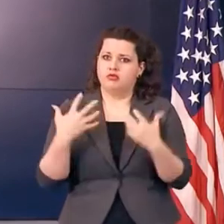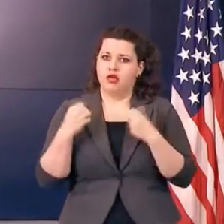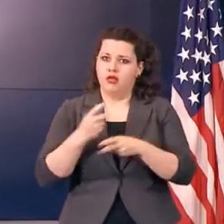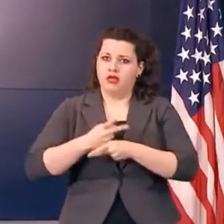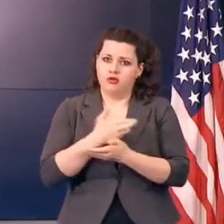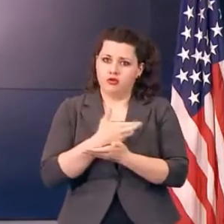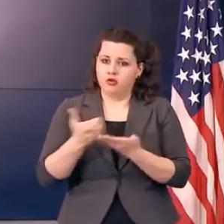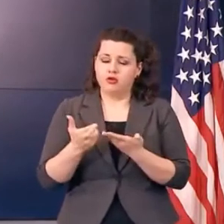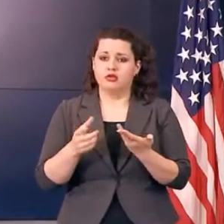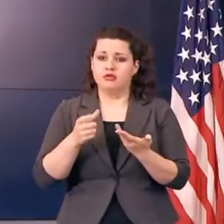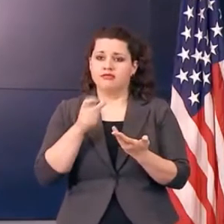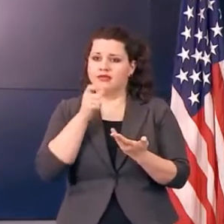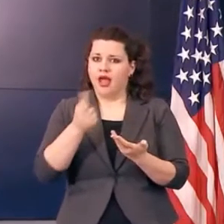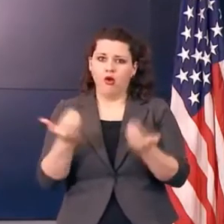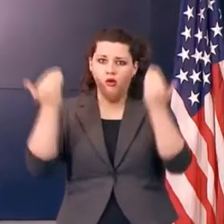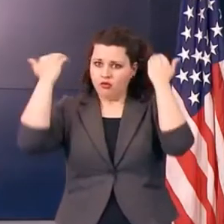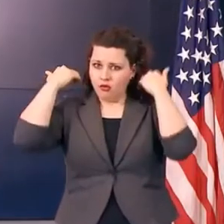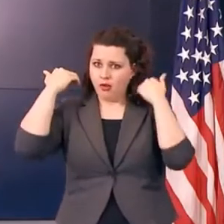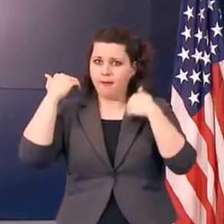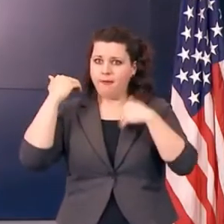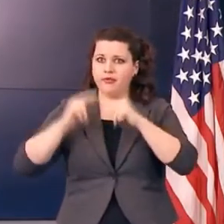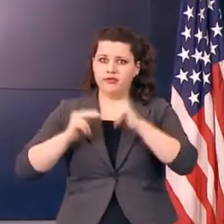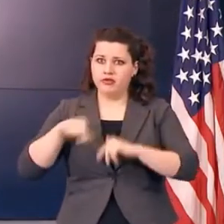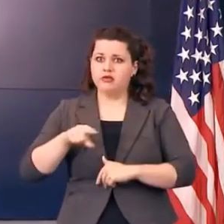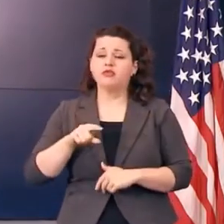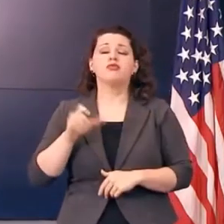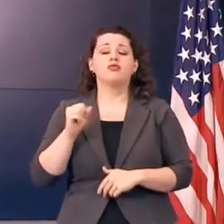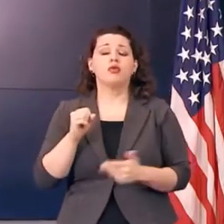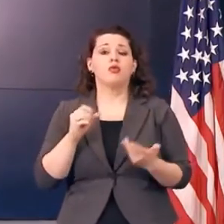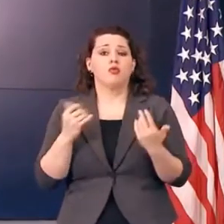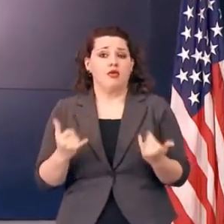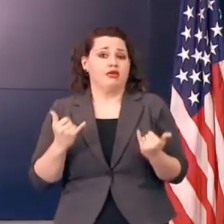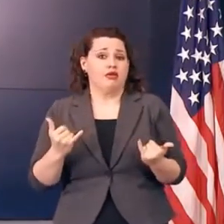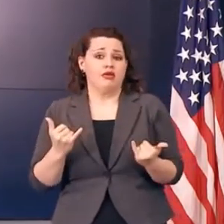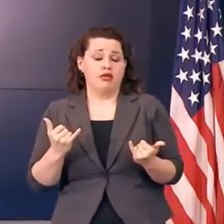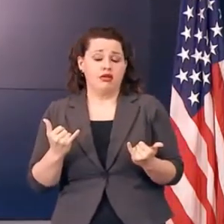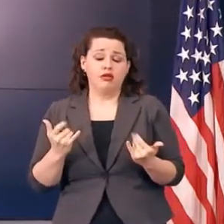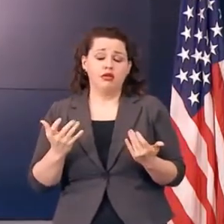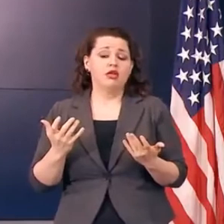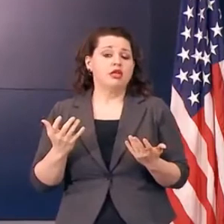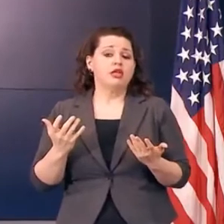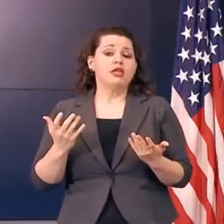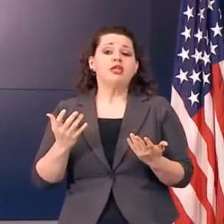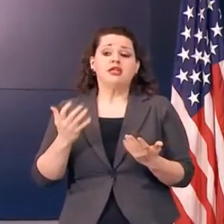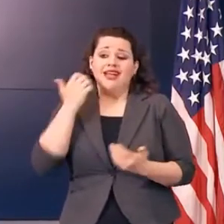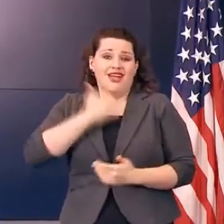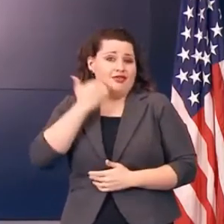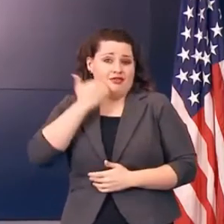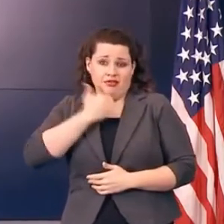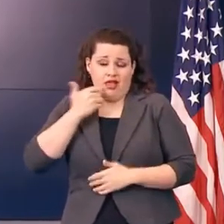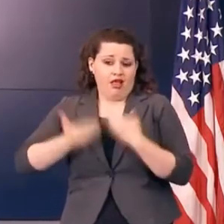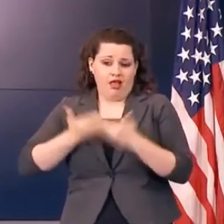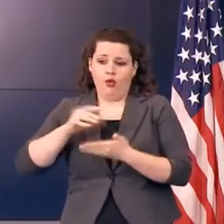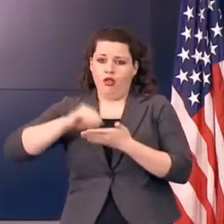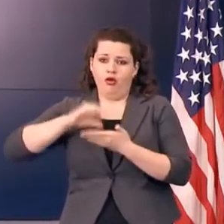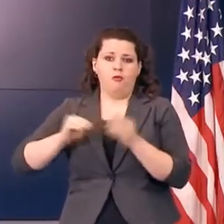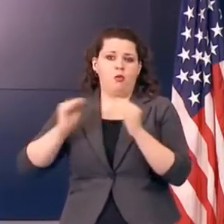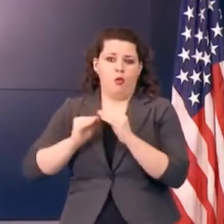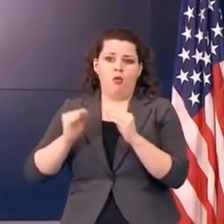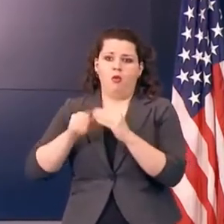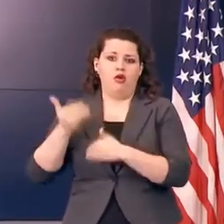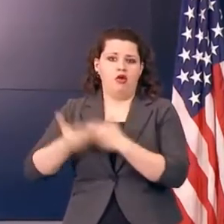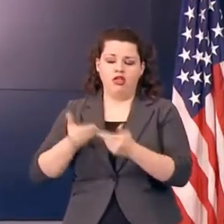not overwhelming our healthcare facilities. And so at this time, which, on a daily basis, we're learning more, and it's